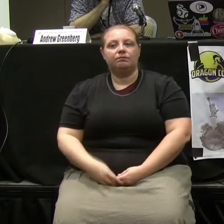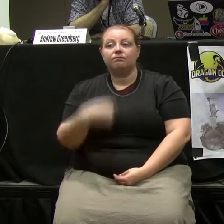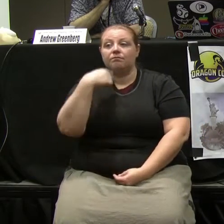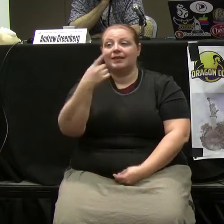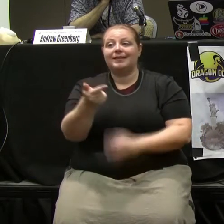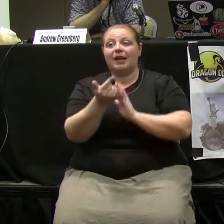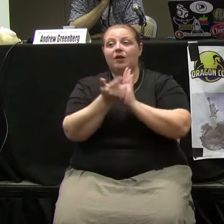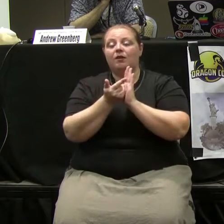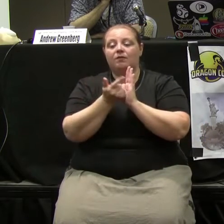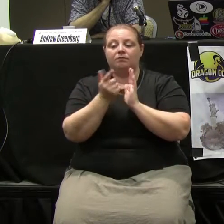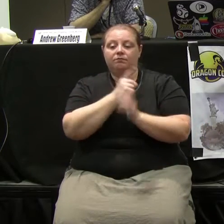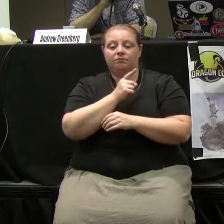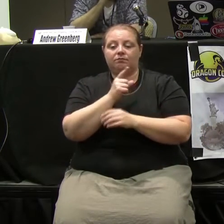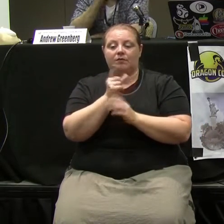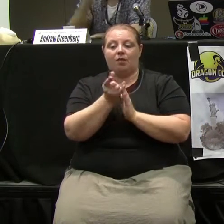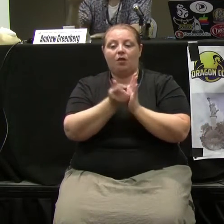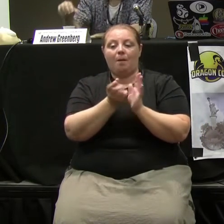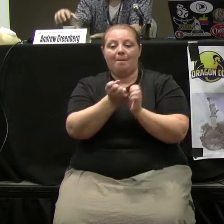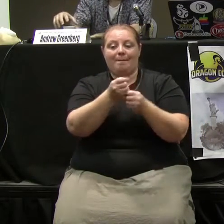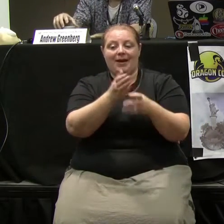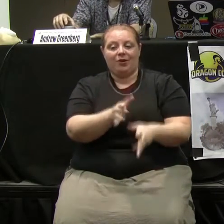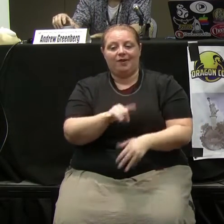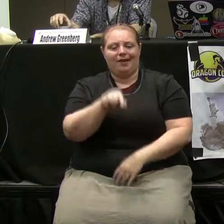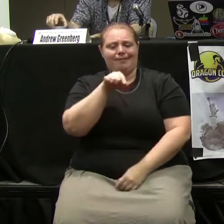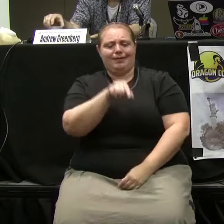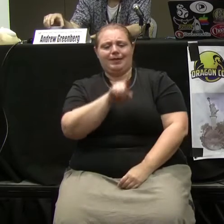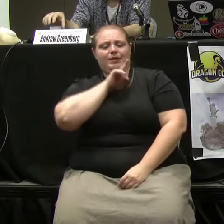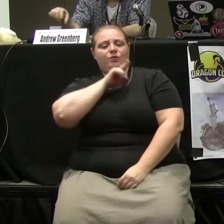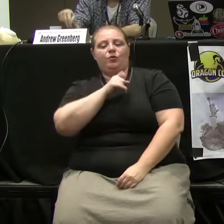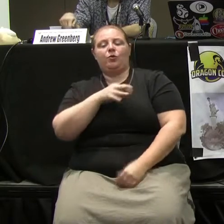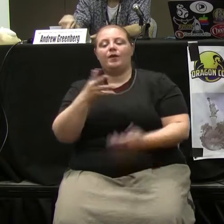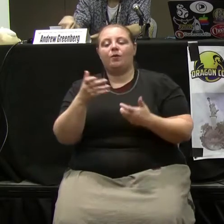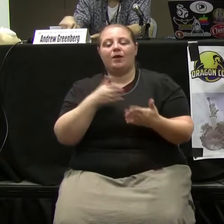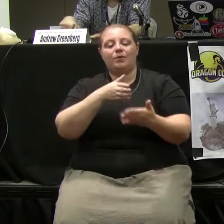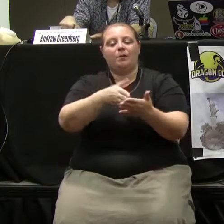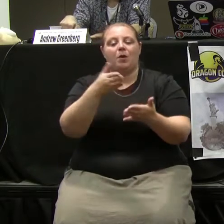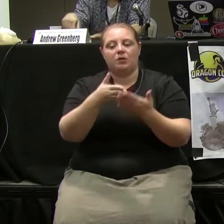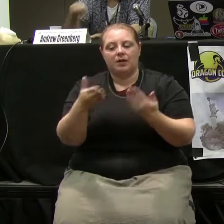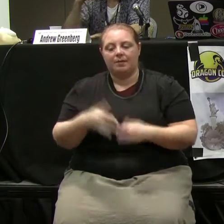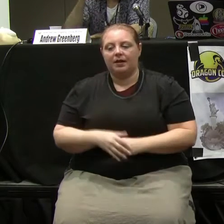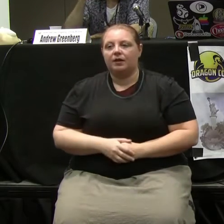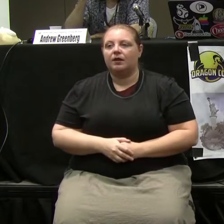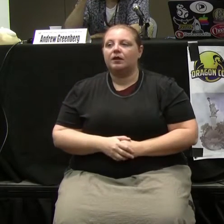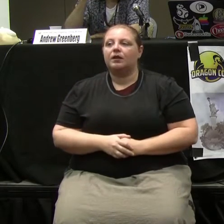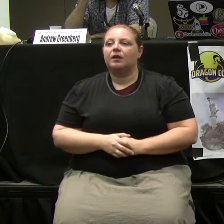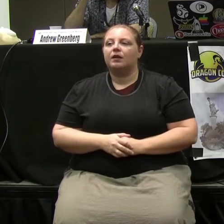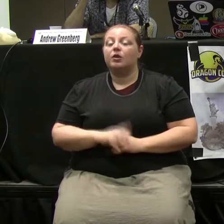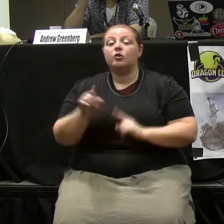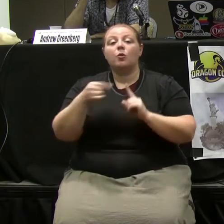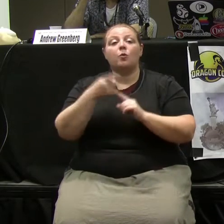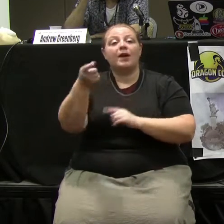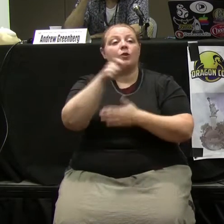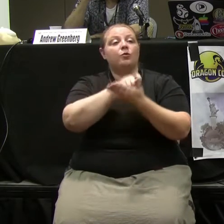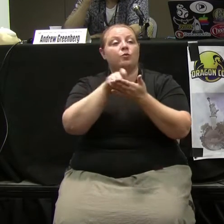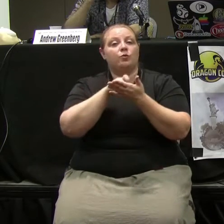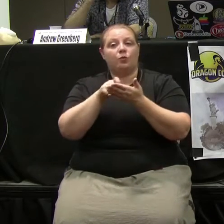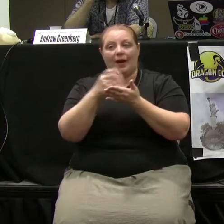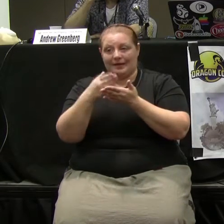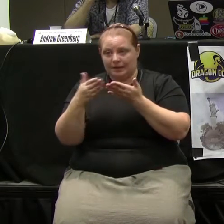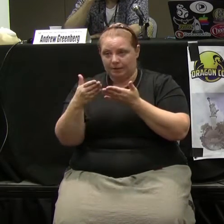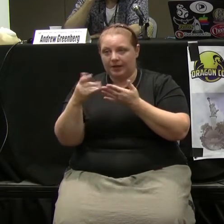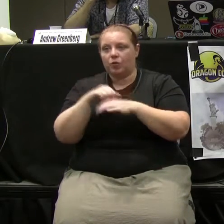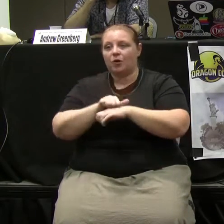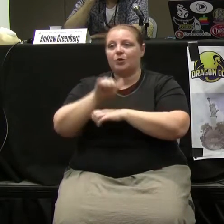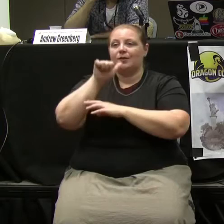as this is a thing, or they presuppose something. And so actually, when you write something or send